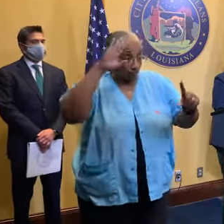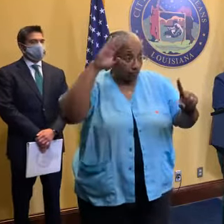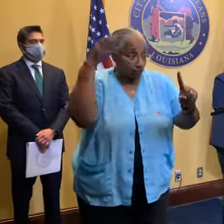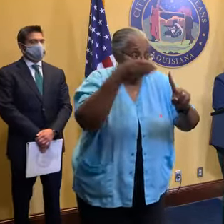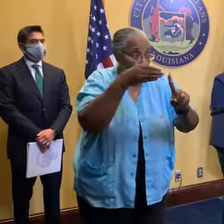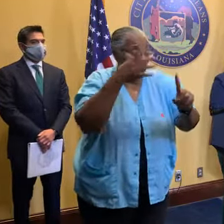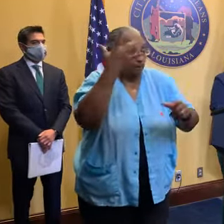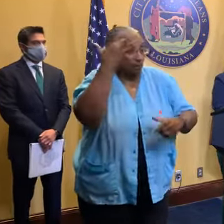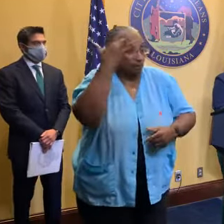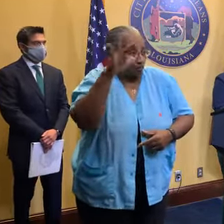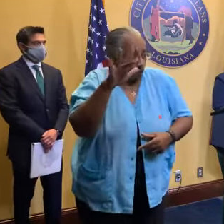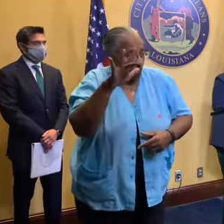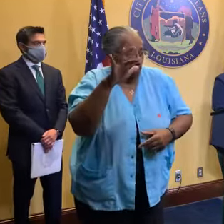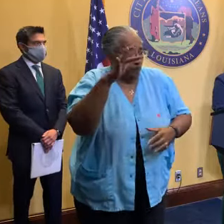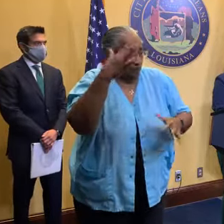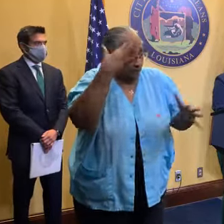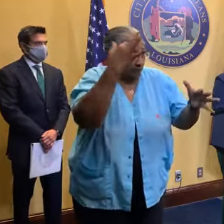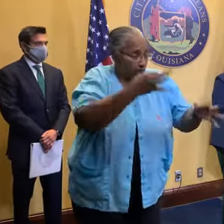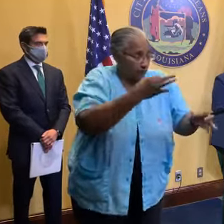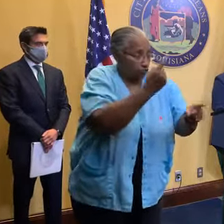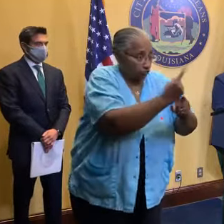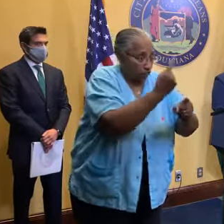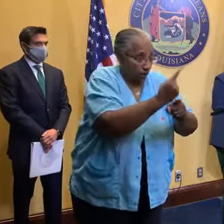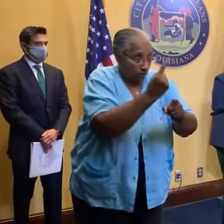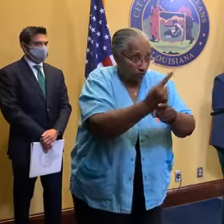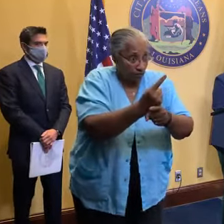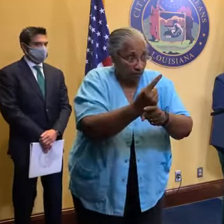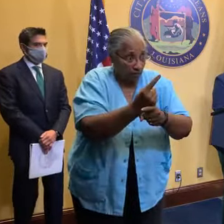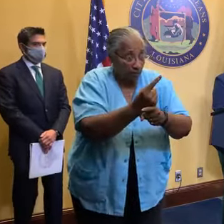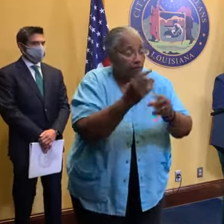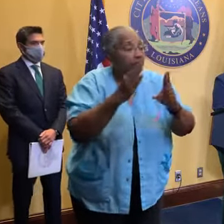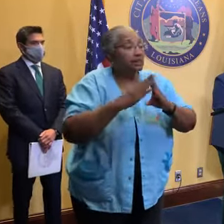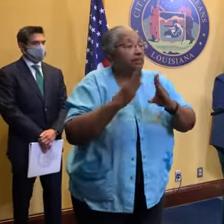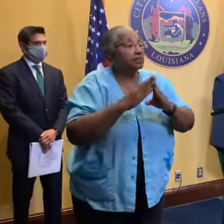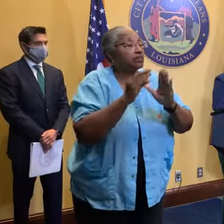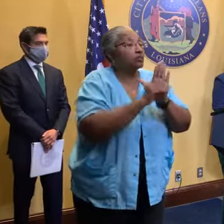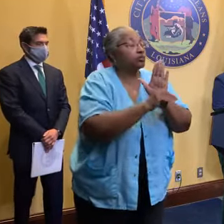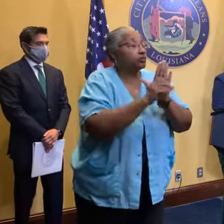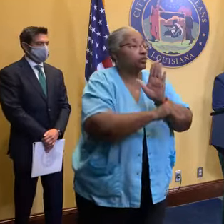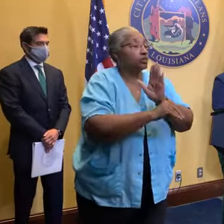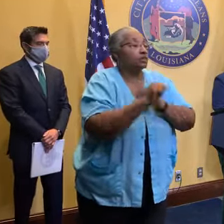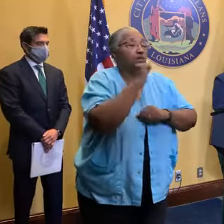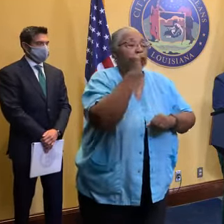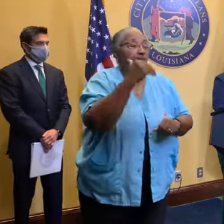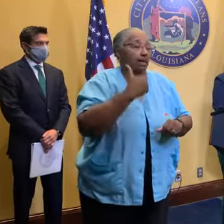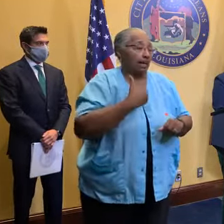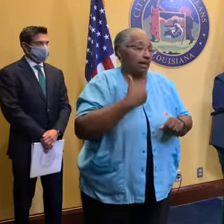the right choices on the front end, the city of New Orleans did not have